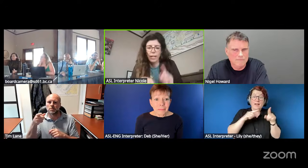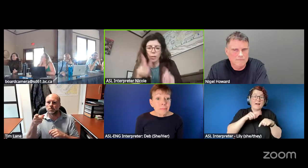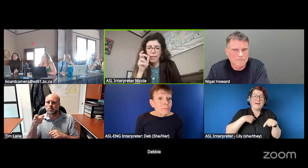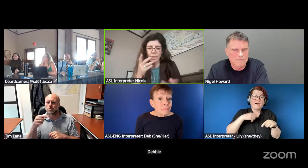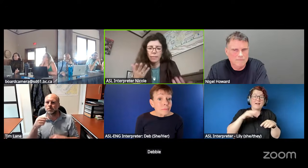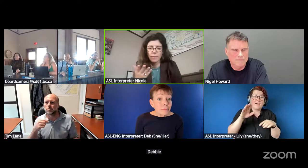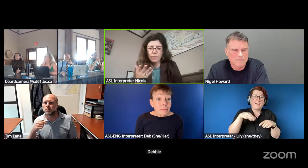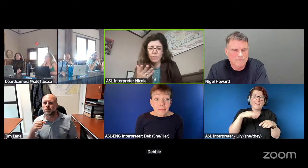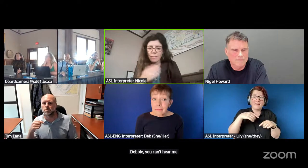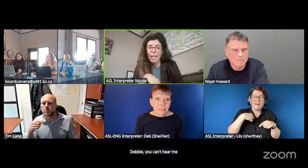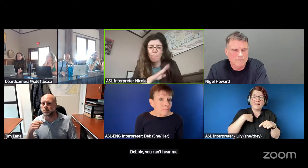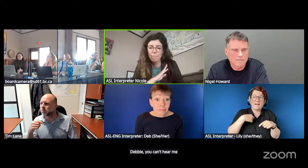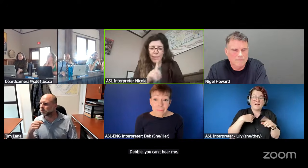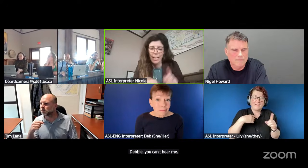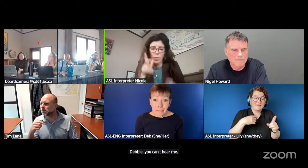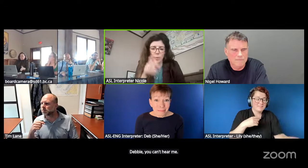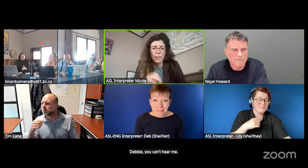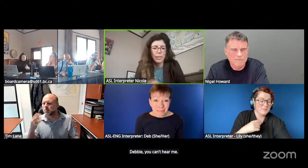Deb, you can't hear me. eh?